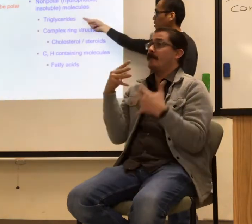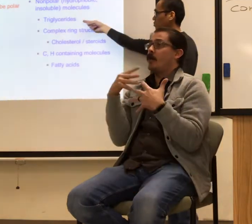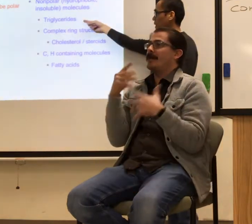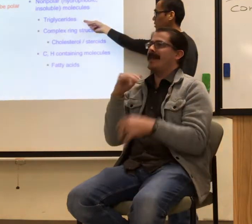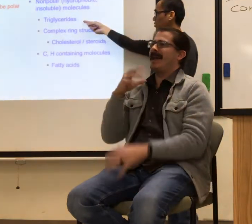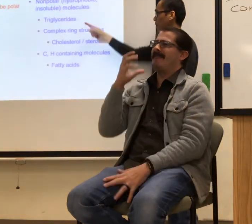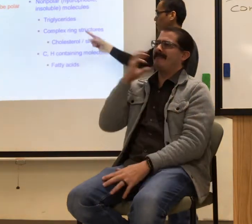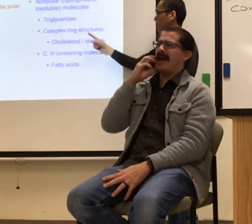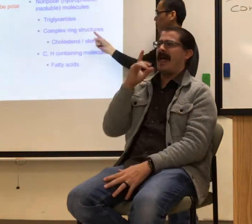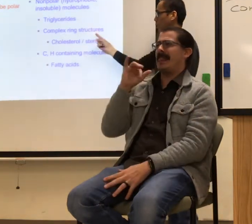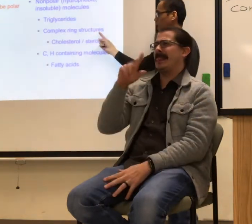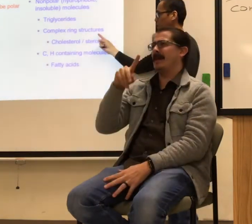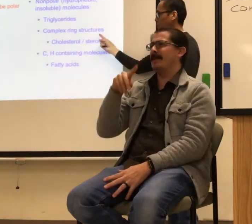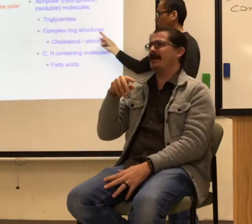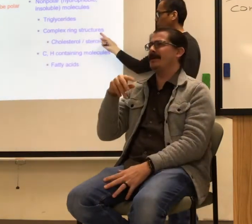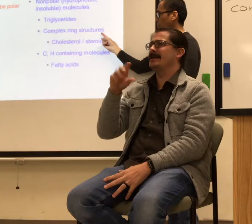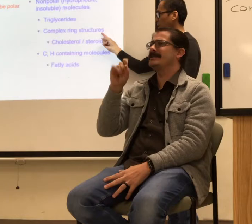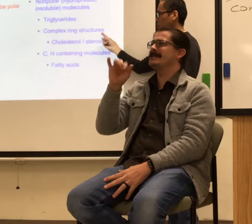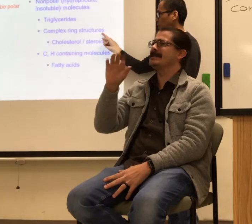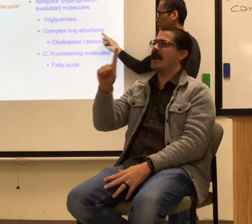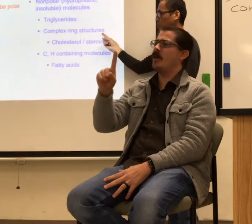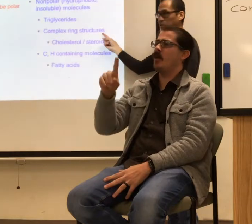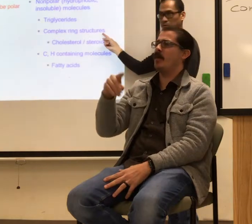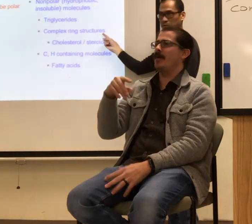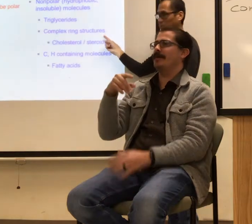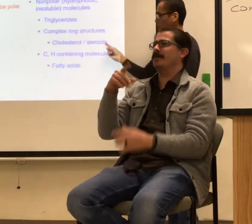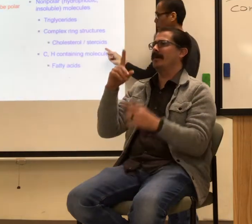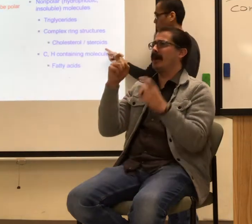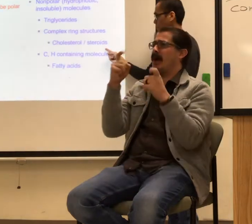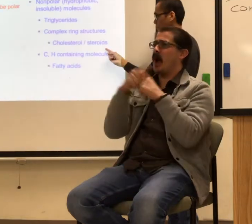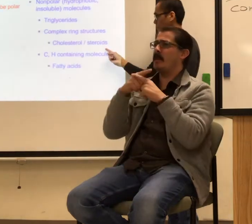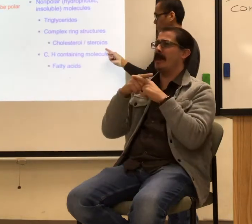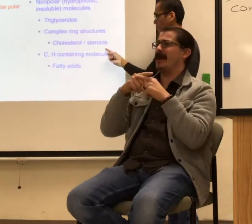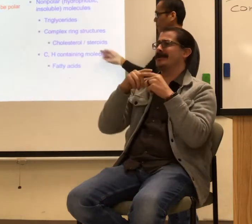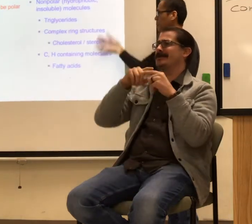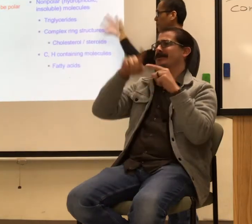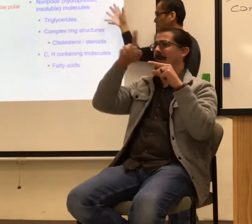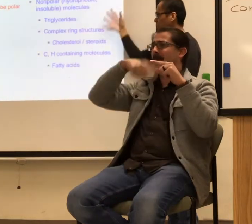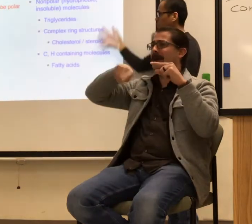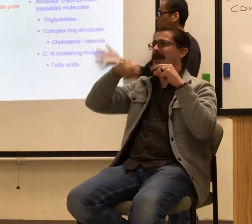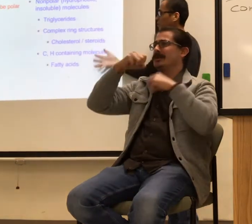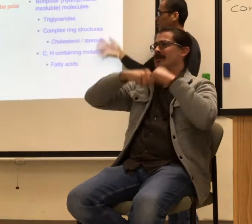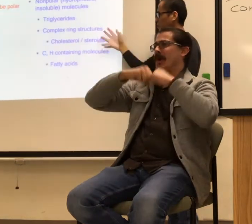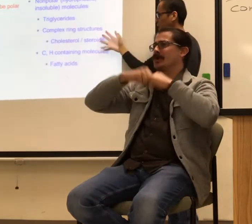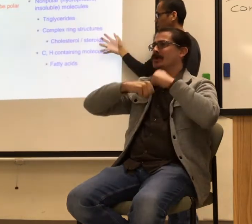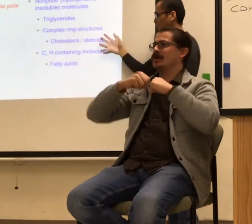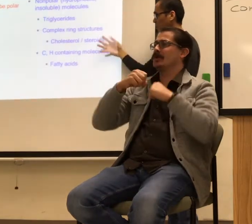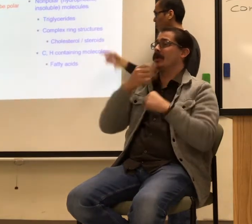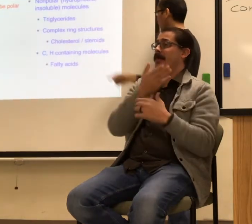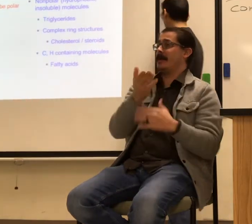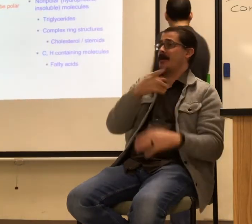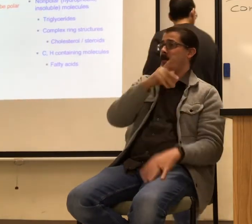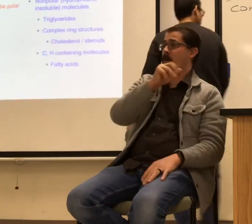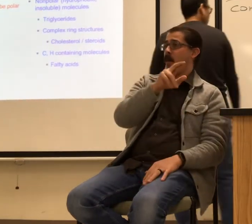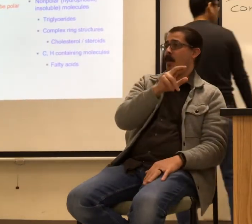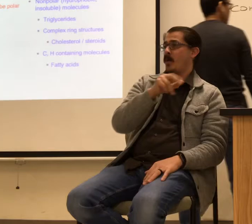lipids, triglycerides, steroids with the complex ring structures, right? Things that are polar, things that are